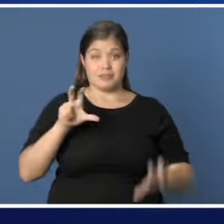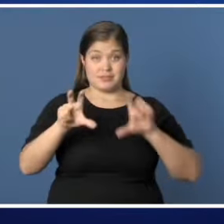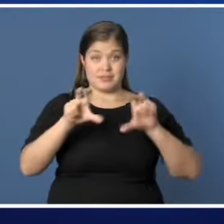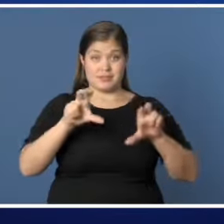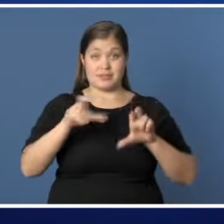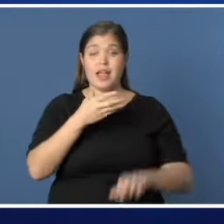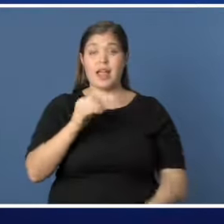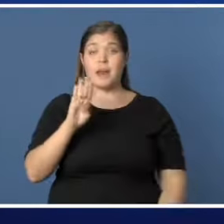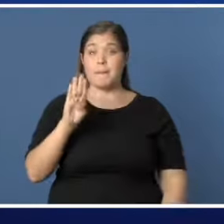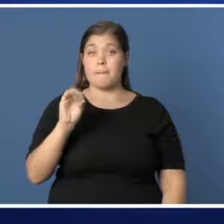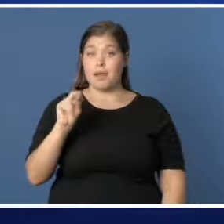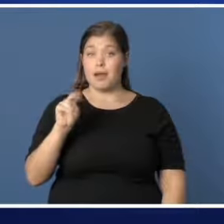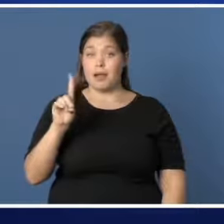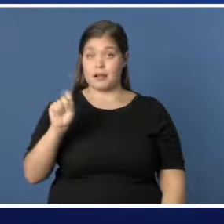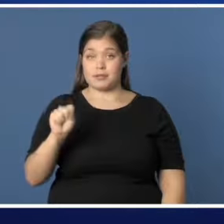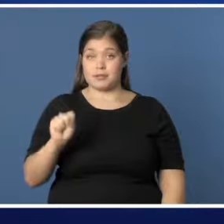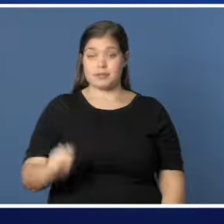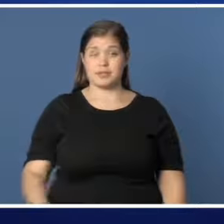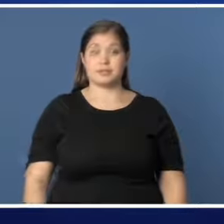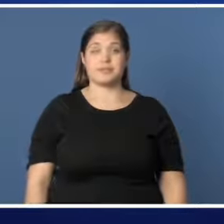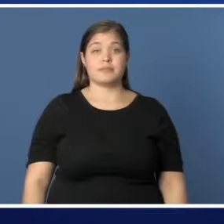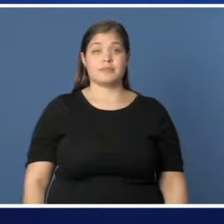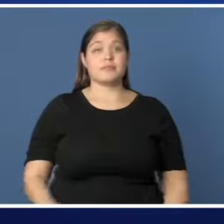stocks, and bonds,